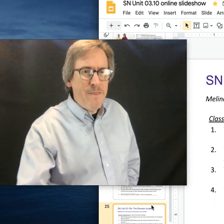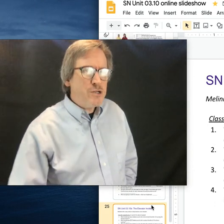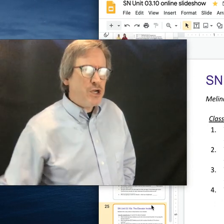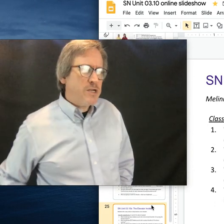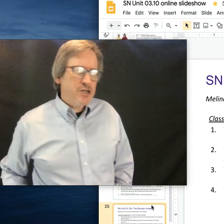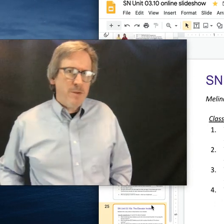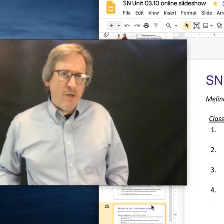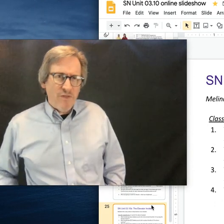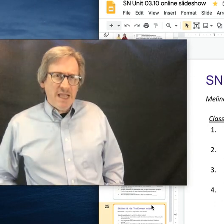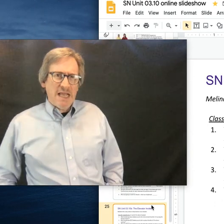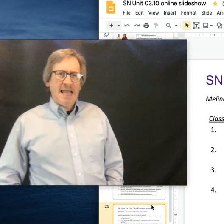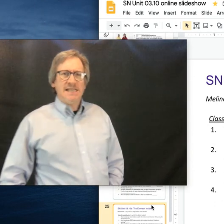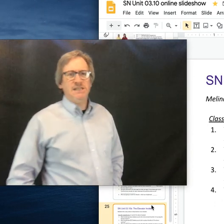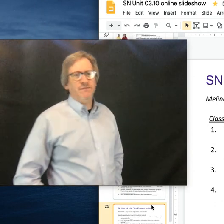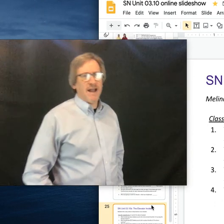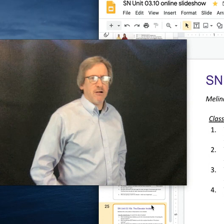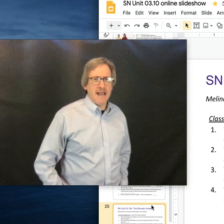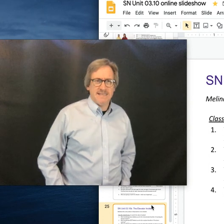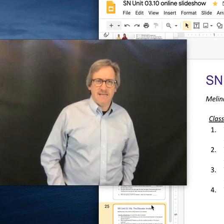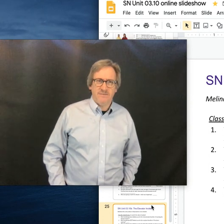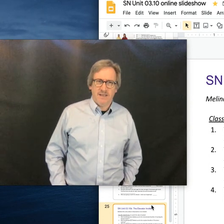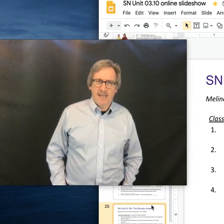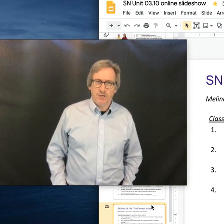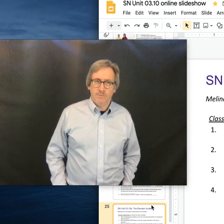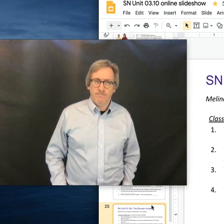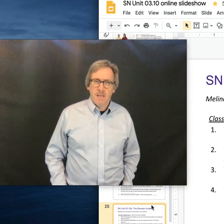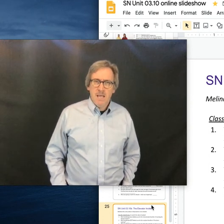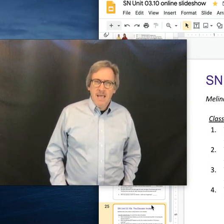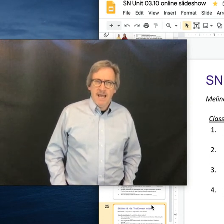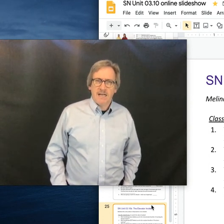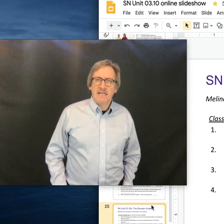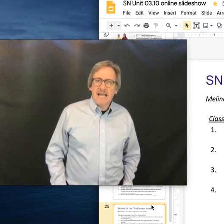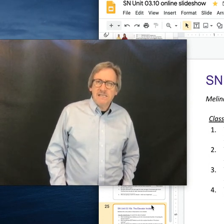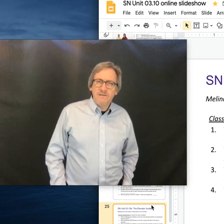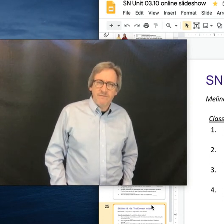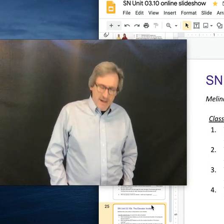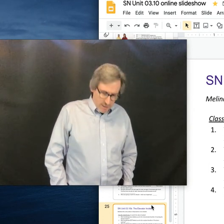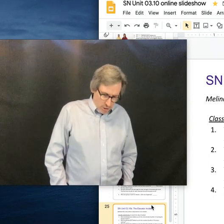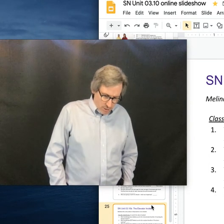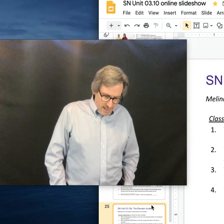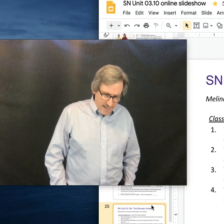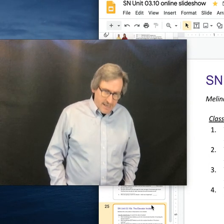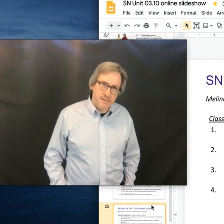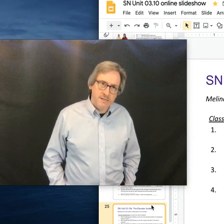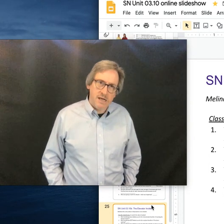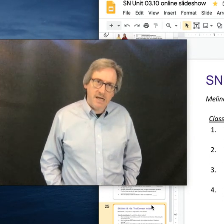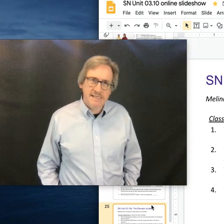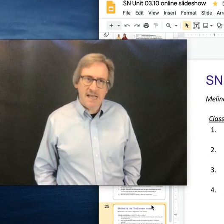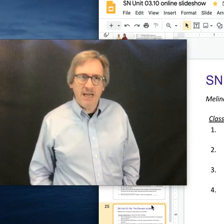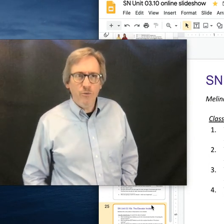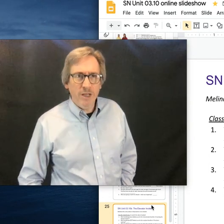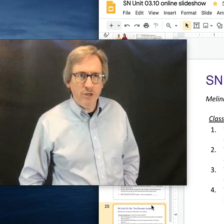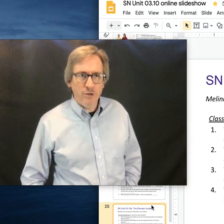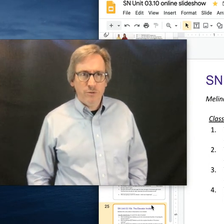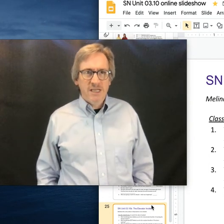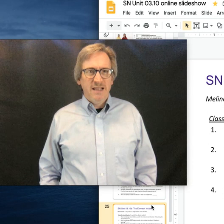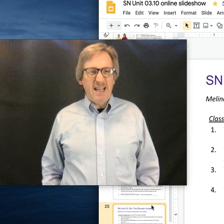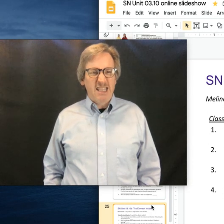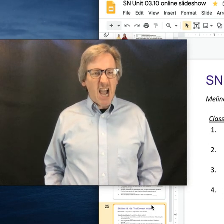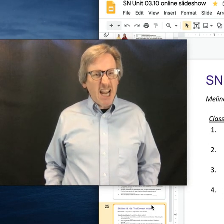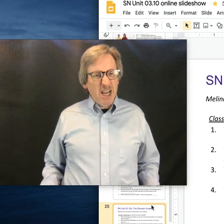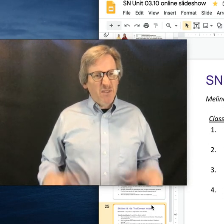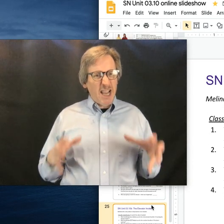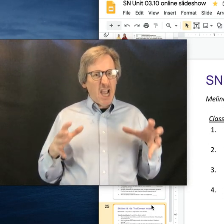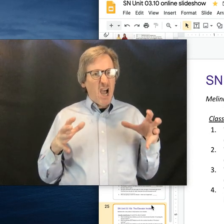And then there's a question about the classifier identification. And a classifier is a sign we use